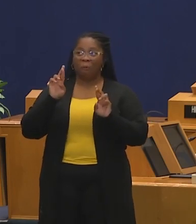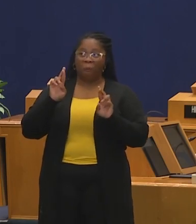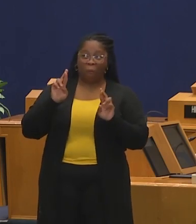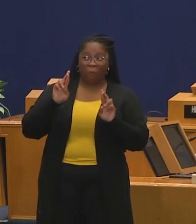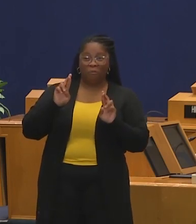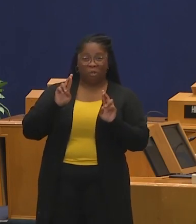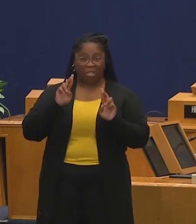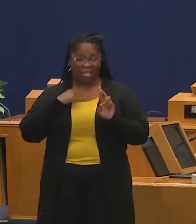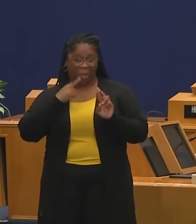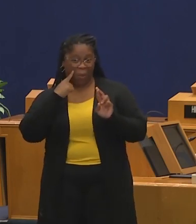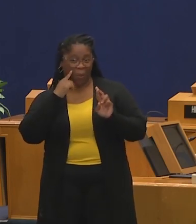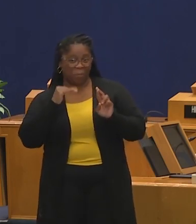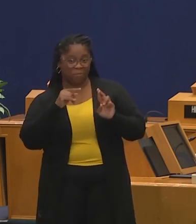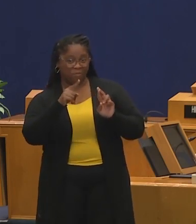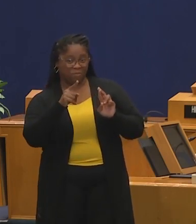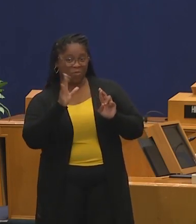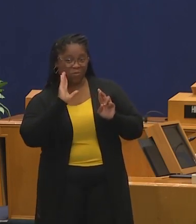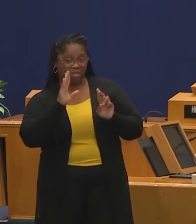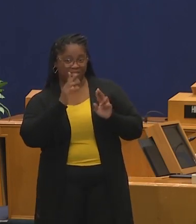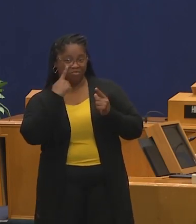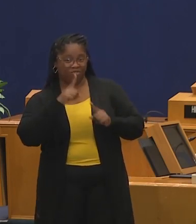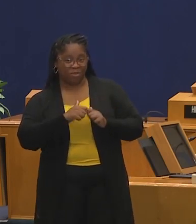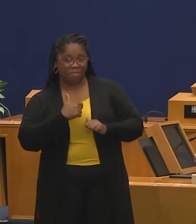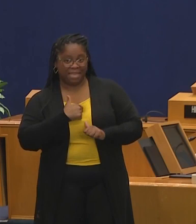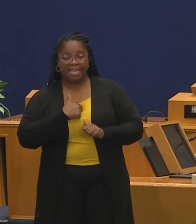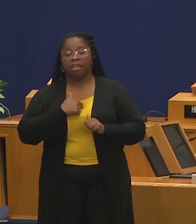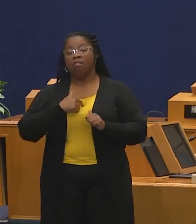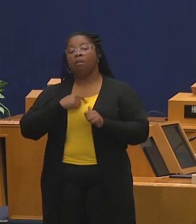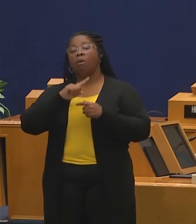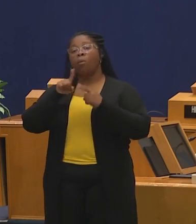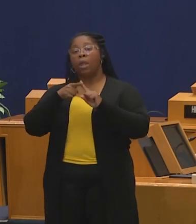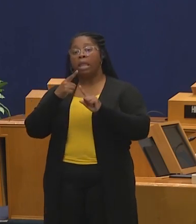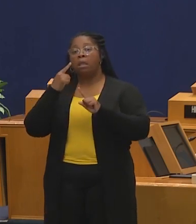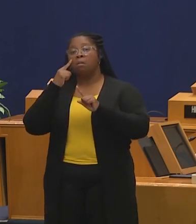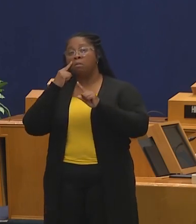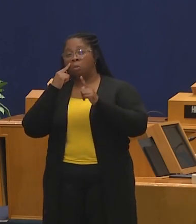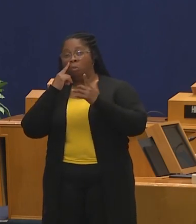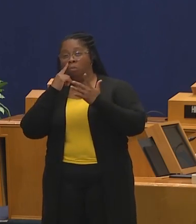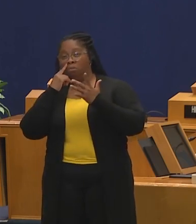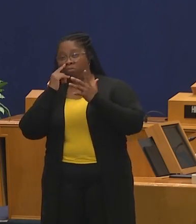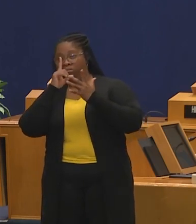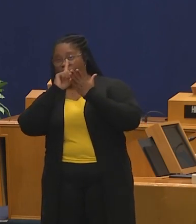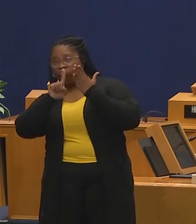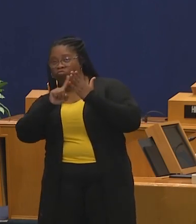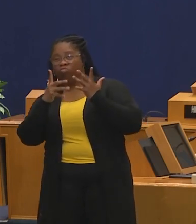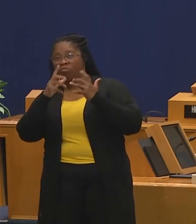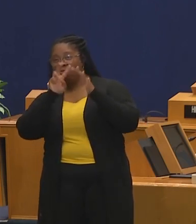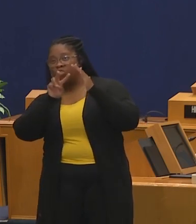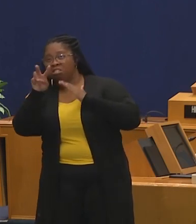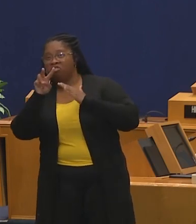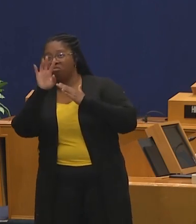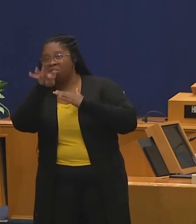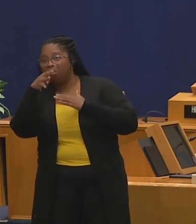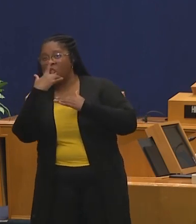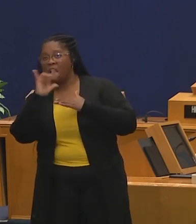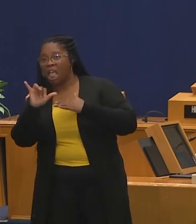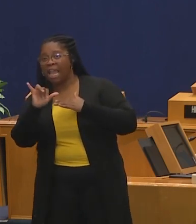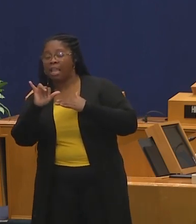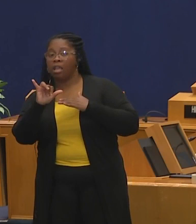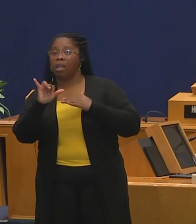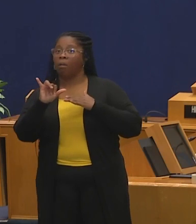the modeling efforts, that because everyone here is doing their part, because people